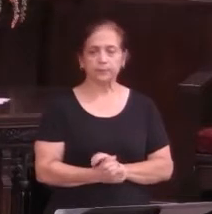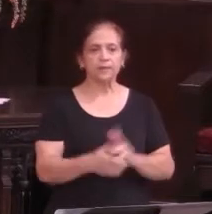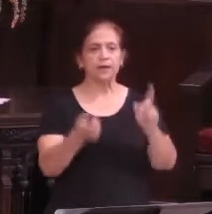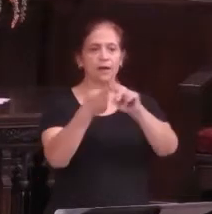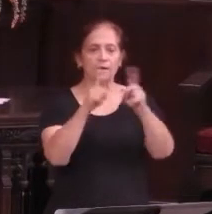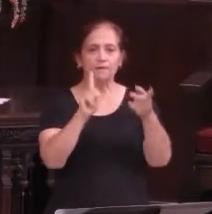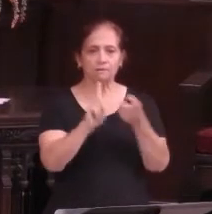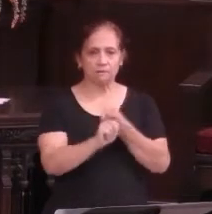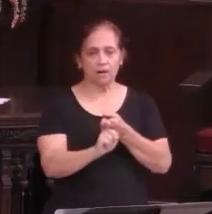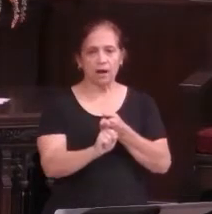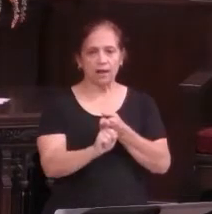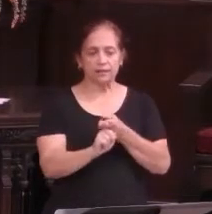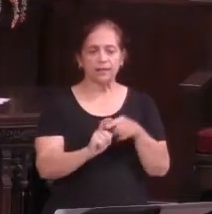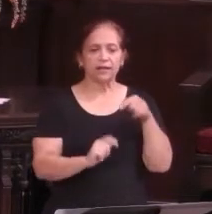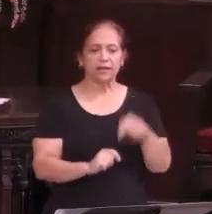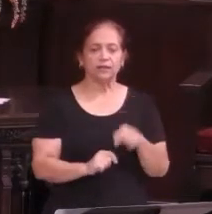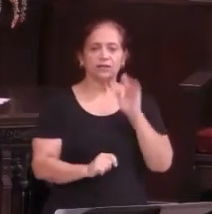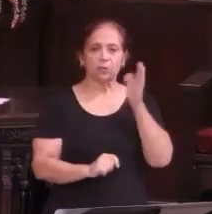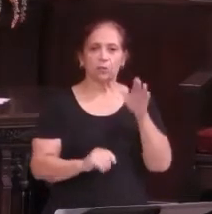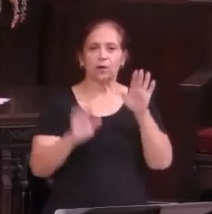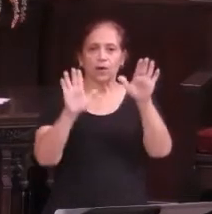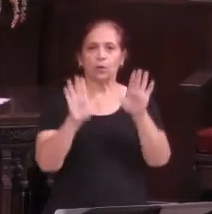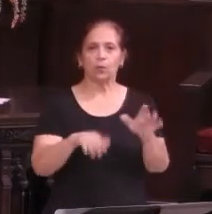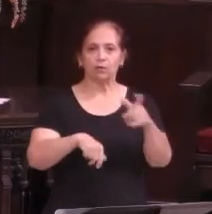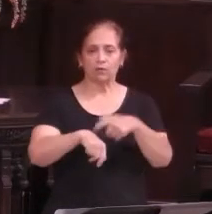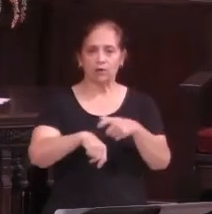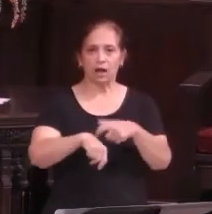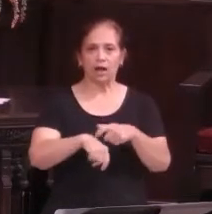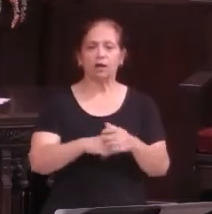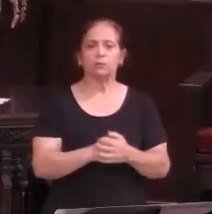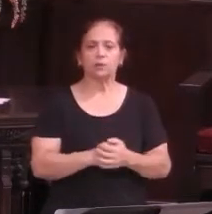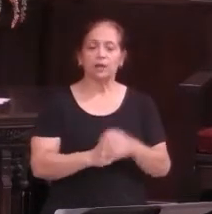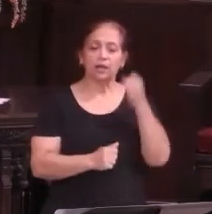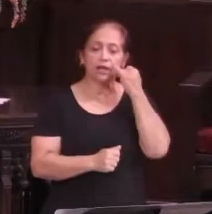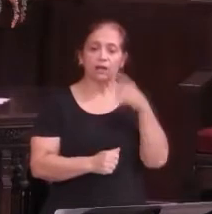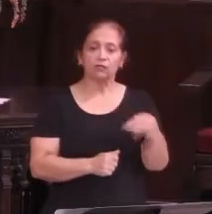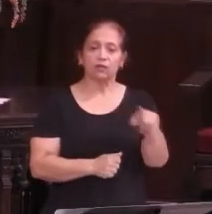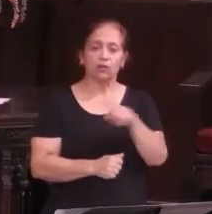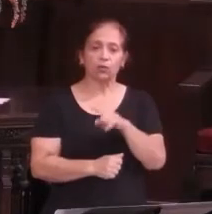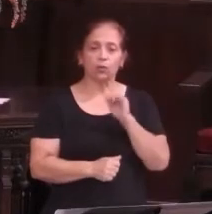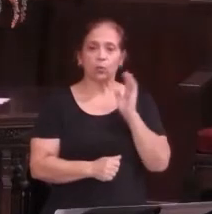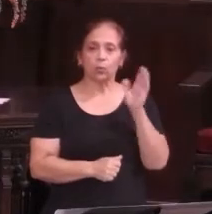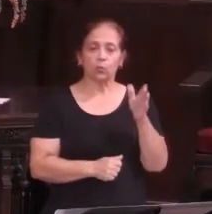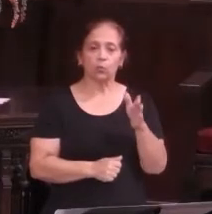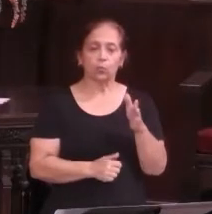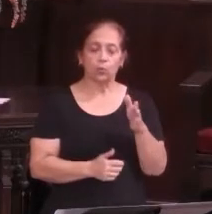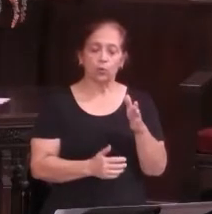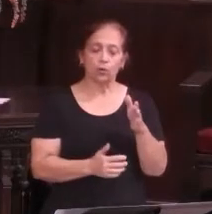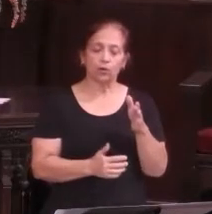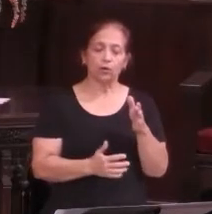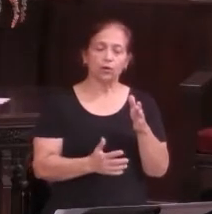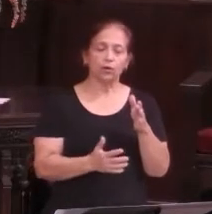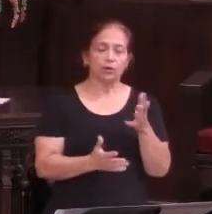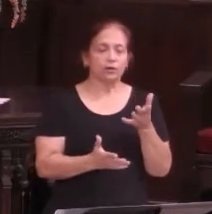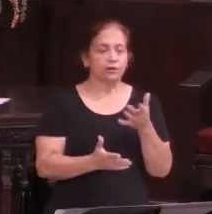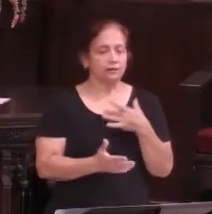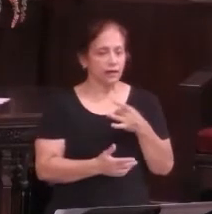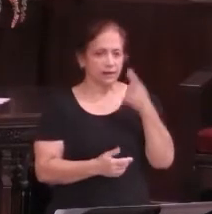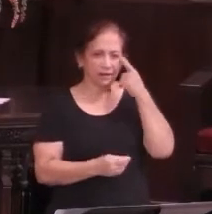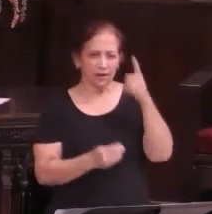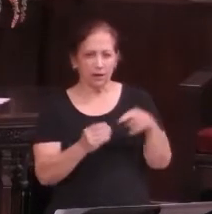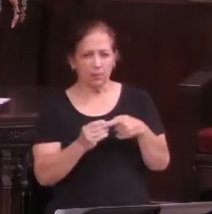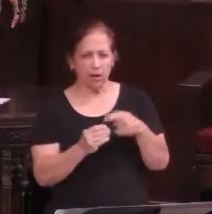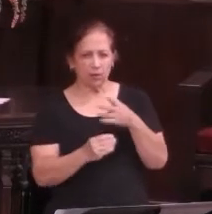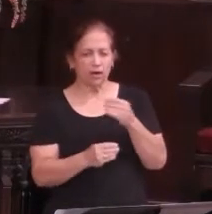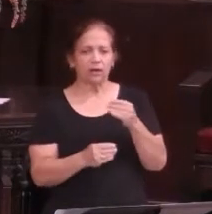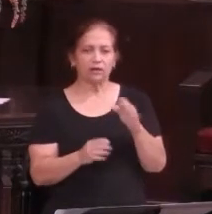Friends, this would be a wonderful time if you would like to think about and